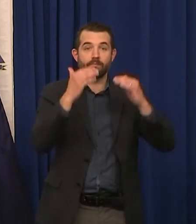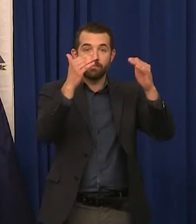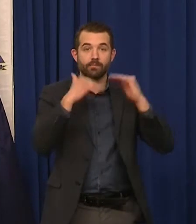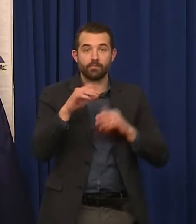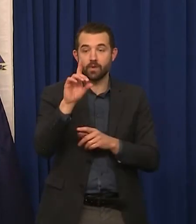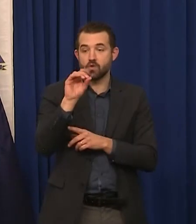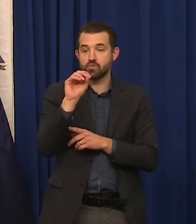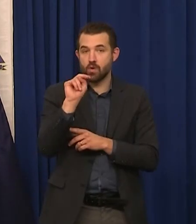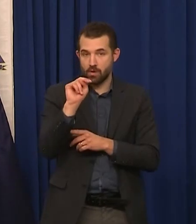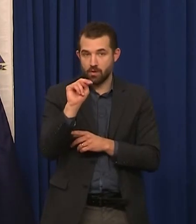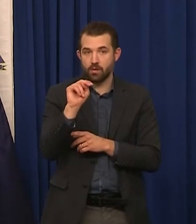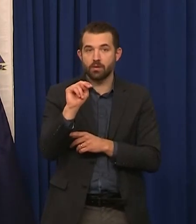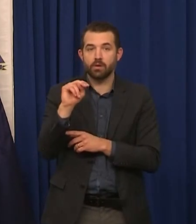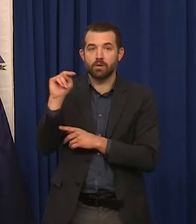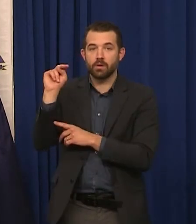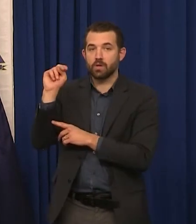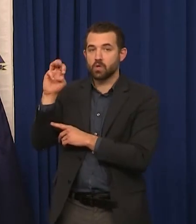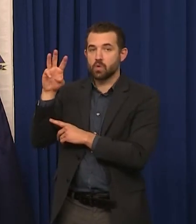Center.